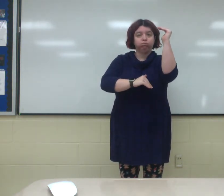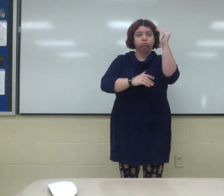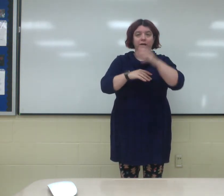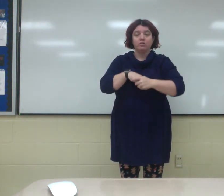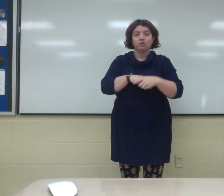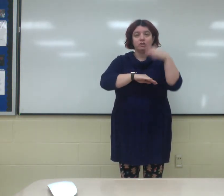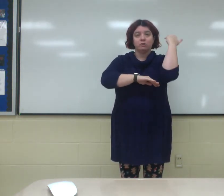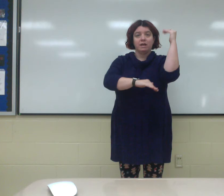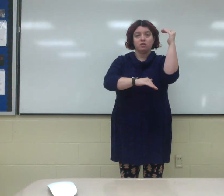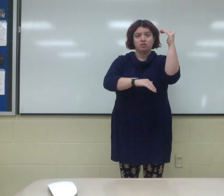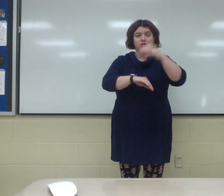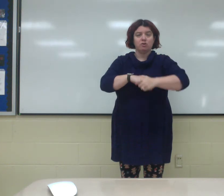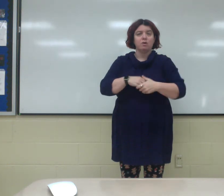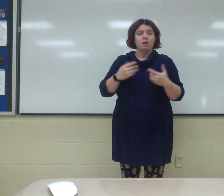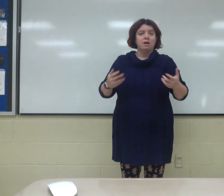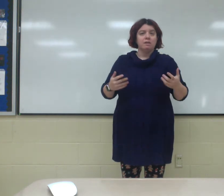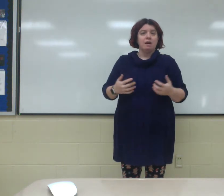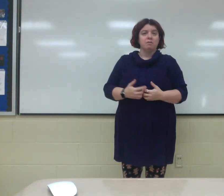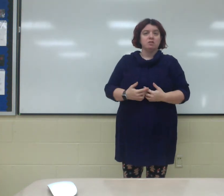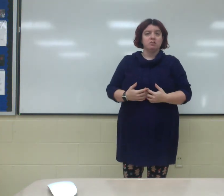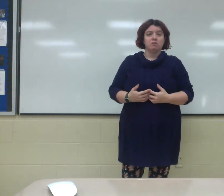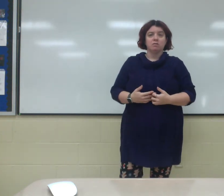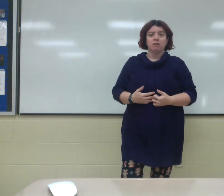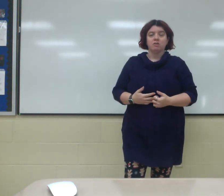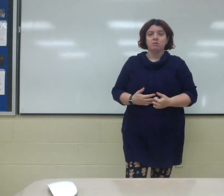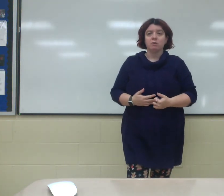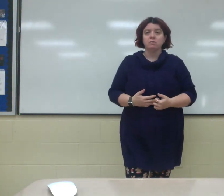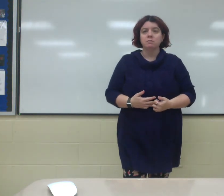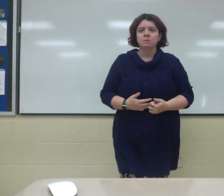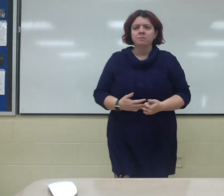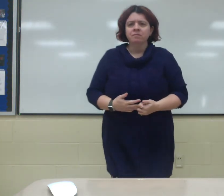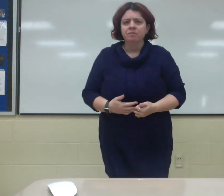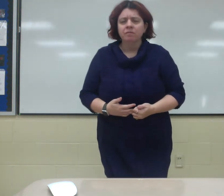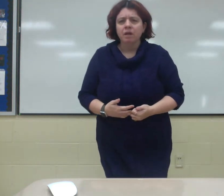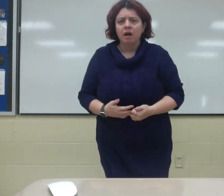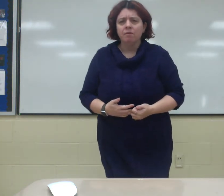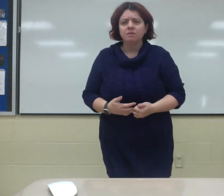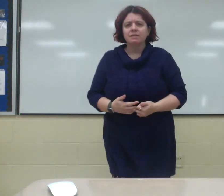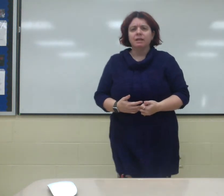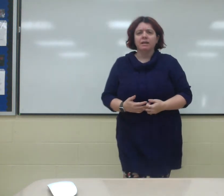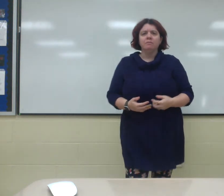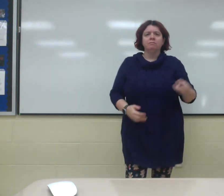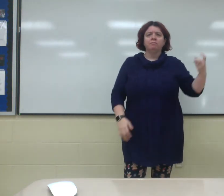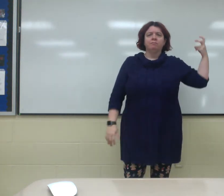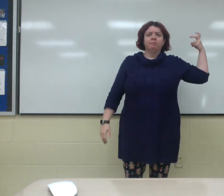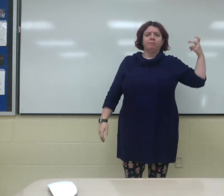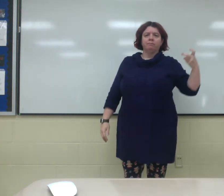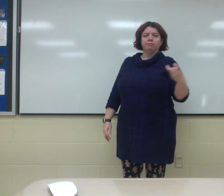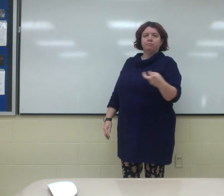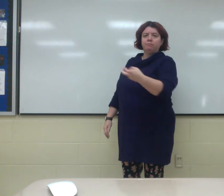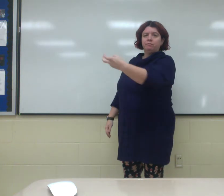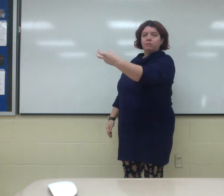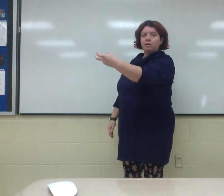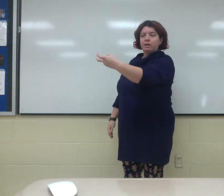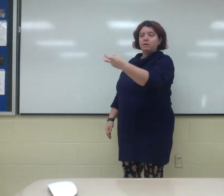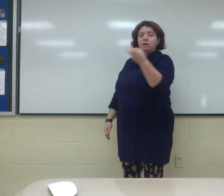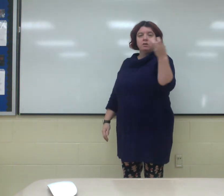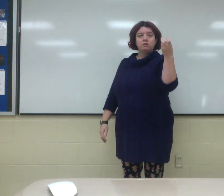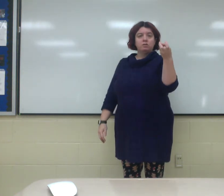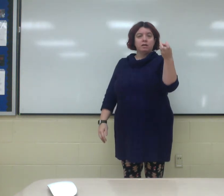I usually show that just to show how much snow that there actually was. Sledding. So you take an